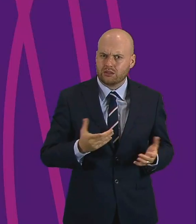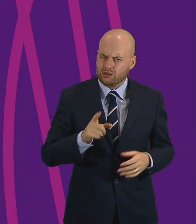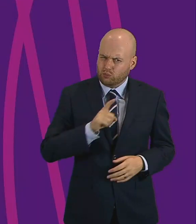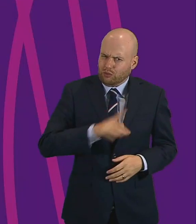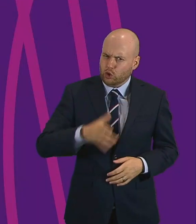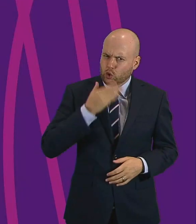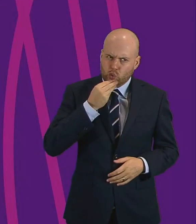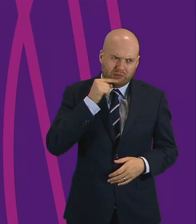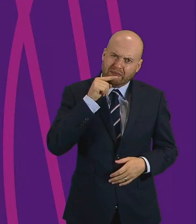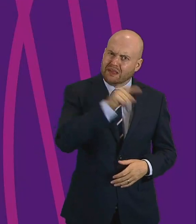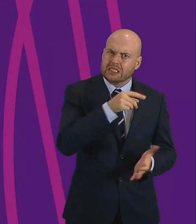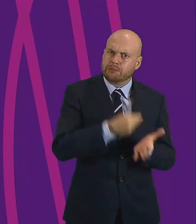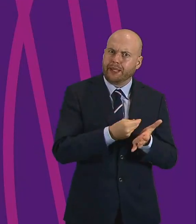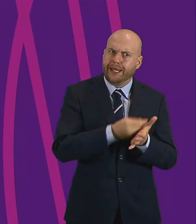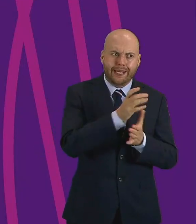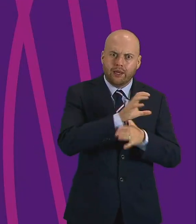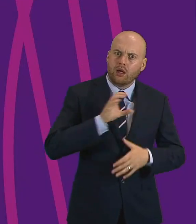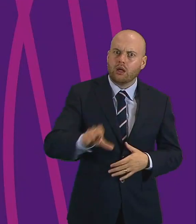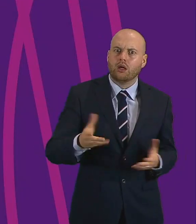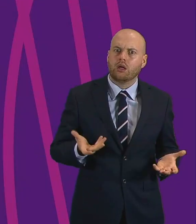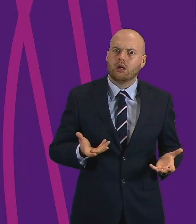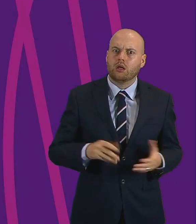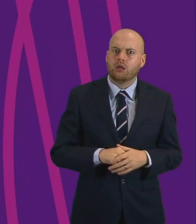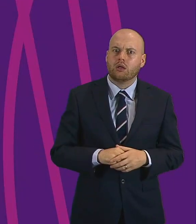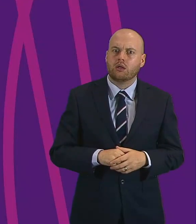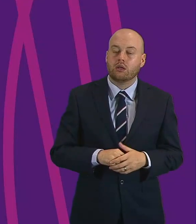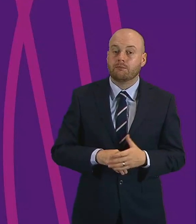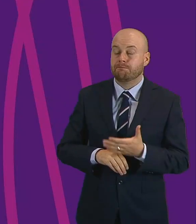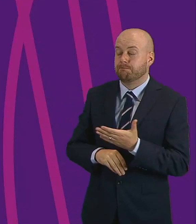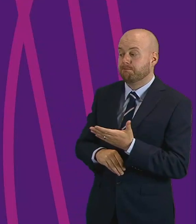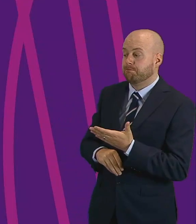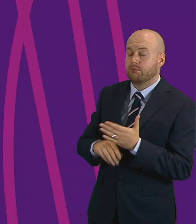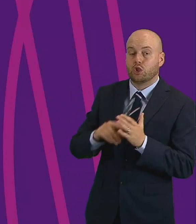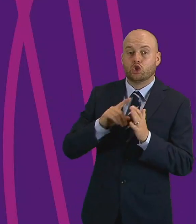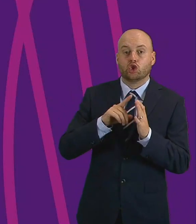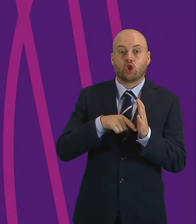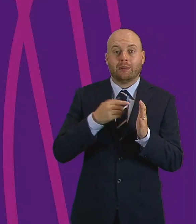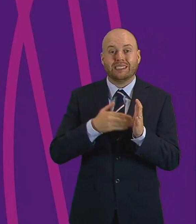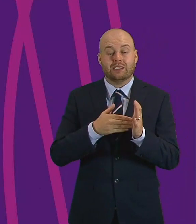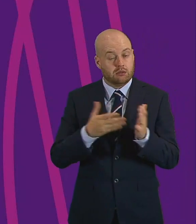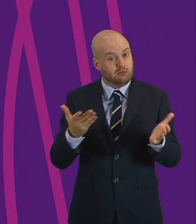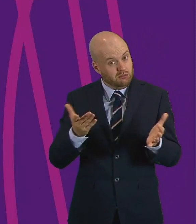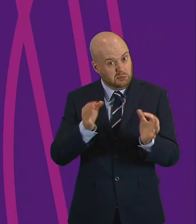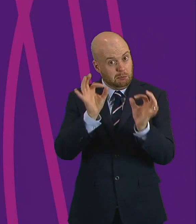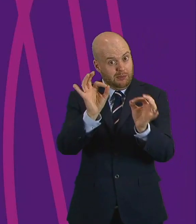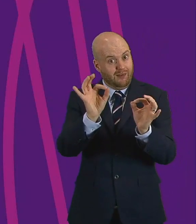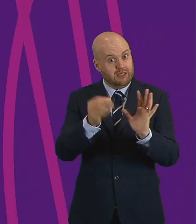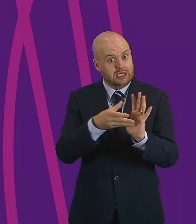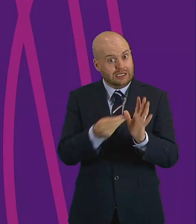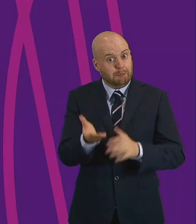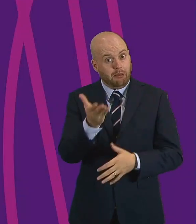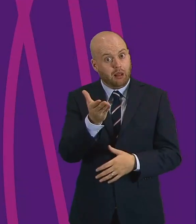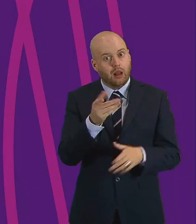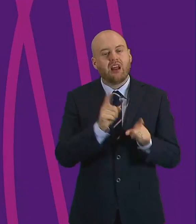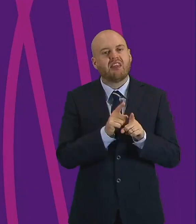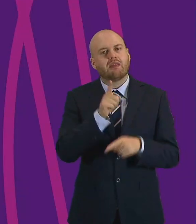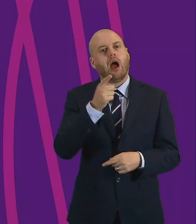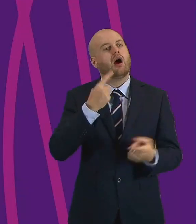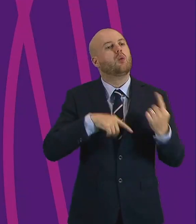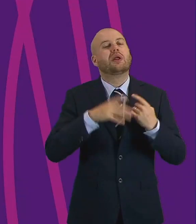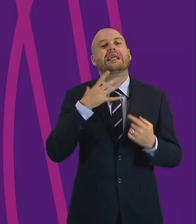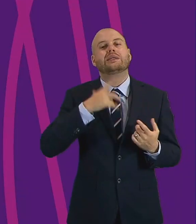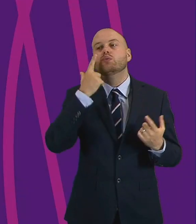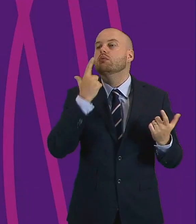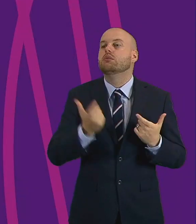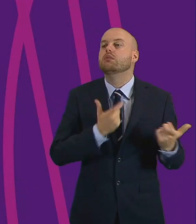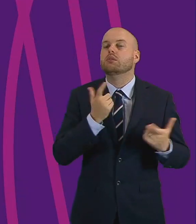people. John Mason. Yes, well, I think that's exactly the kind of example, and I think Mr Gibson also gave examples of some of the